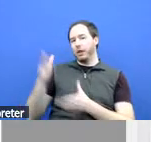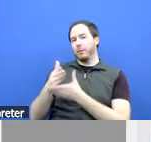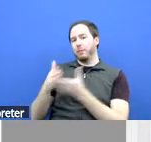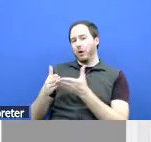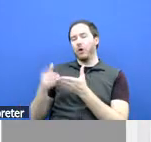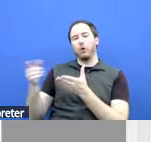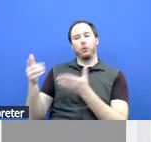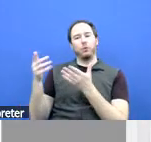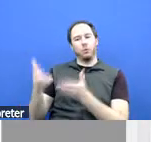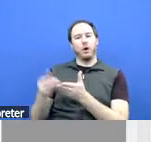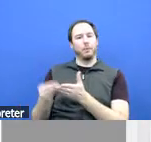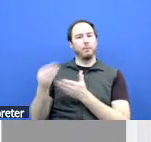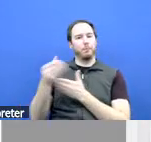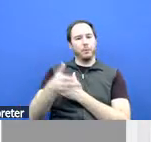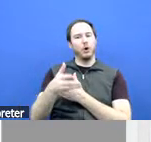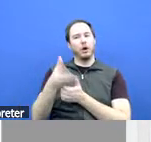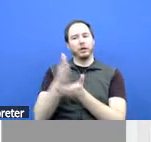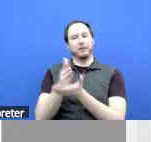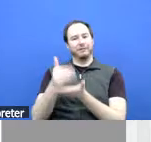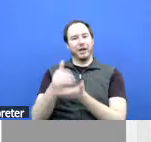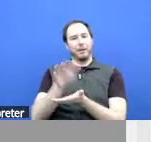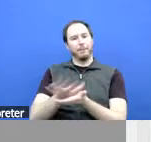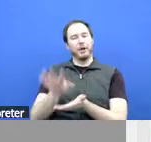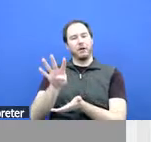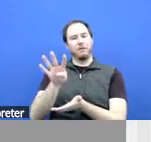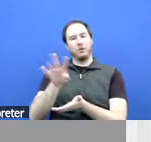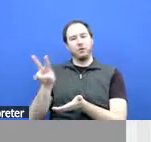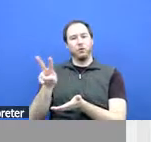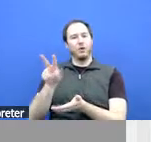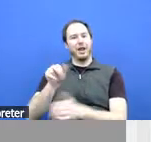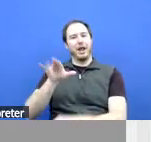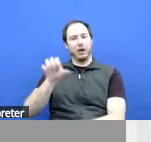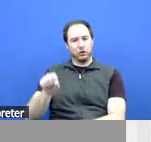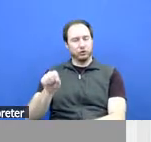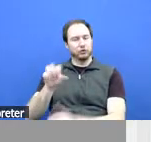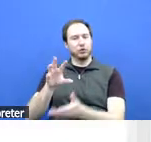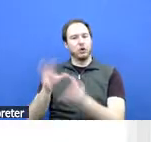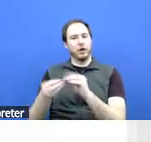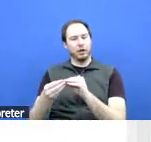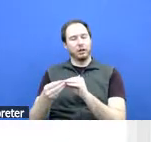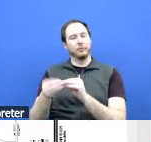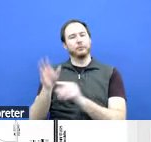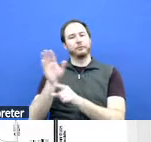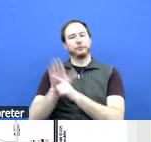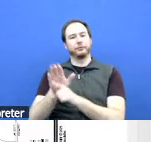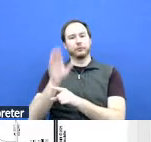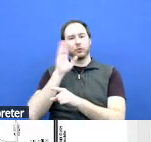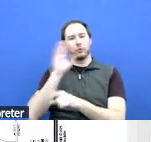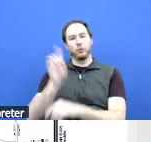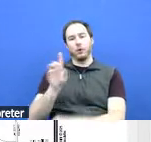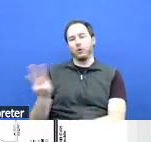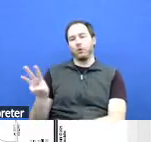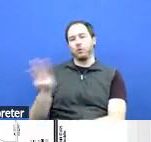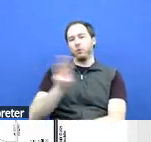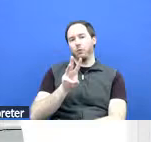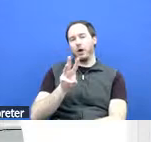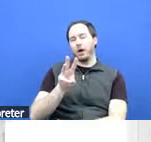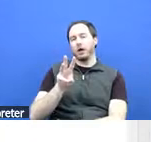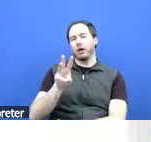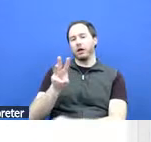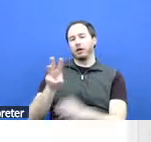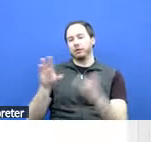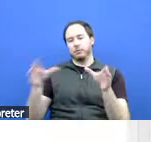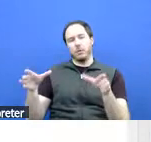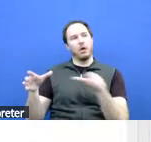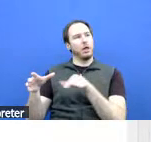will be looking to purchase and subdivide approximately 42 acres of property. This will be at the west end of the mall.